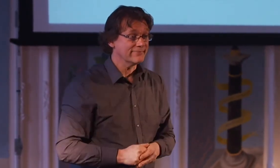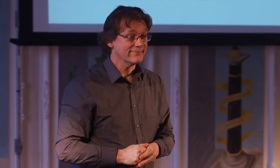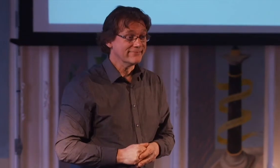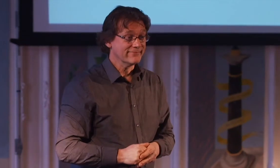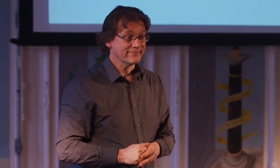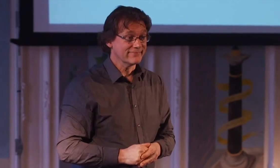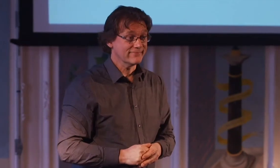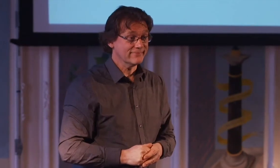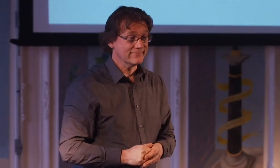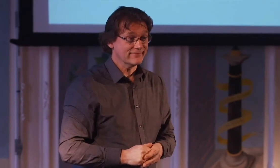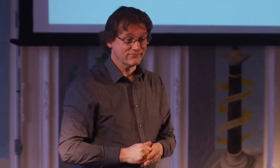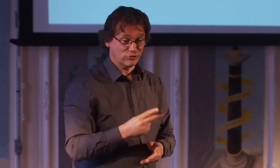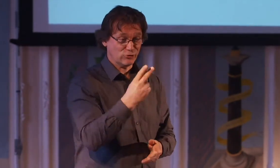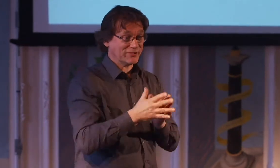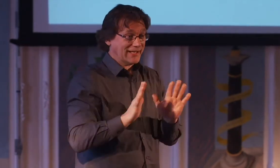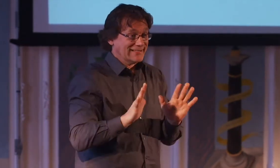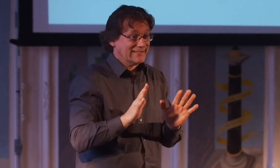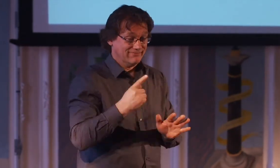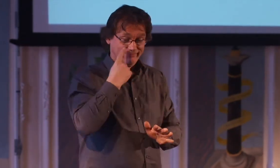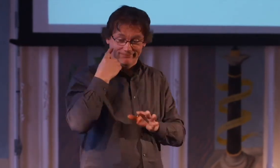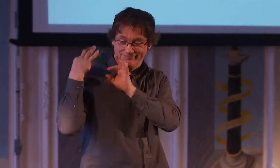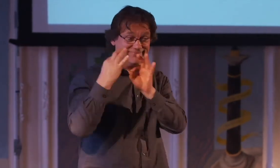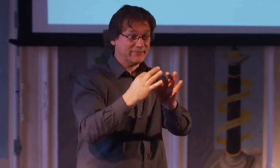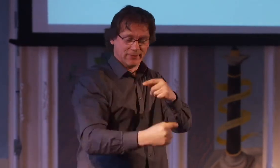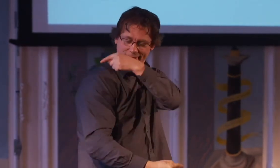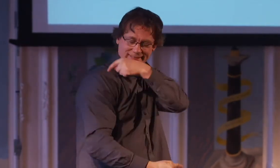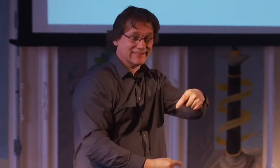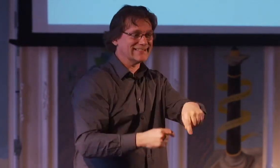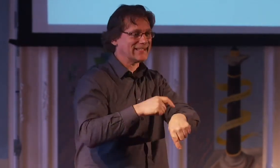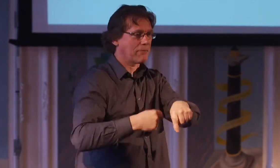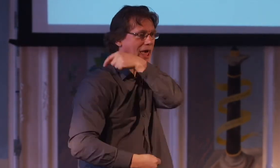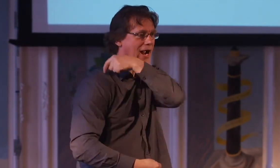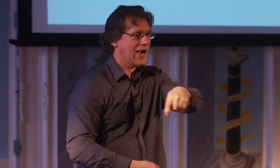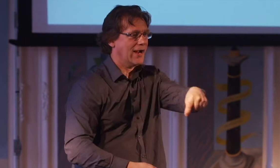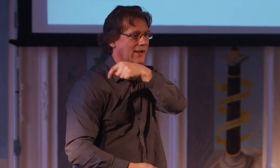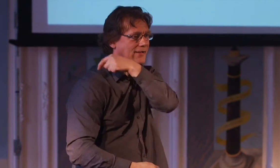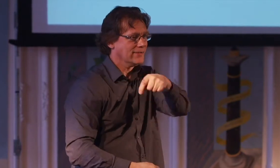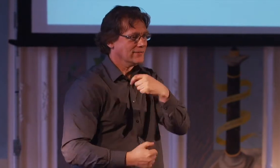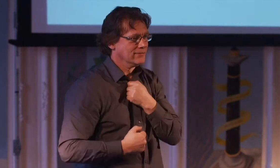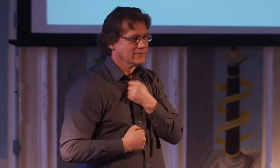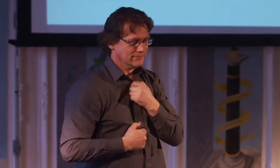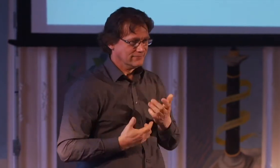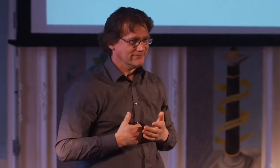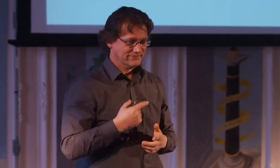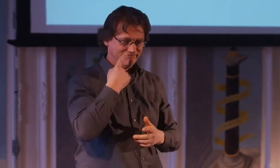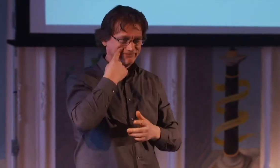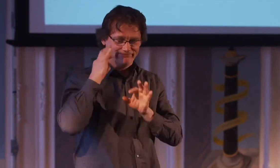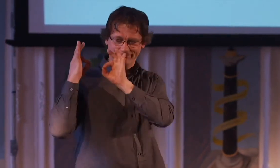That's the sign for that sentence. So it's just 2 signs, that's all. And this is the timeline in BSL over my